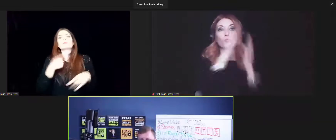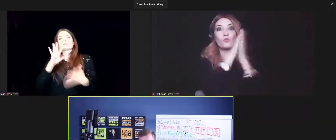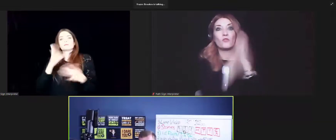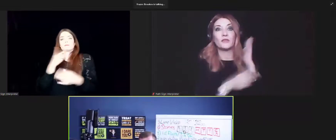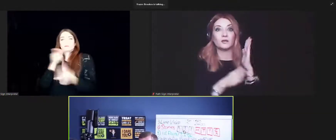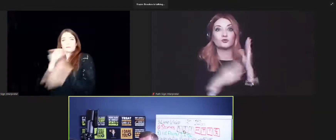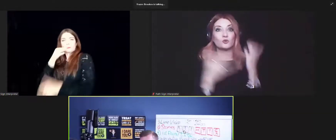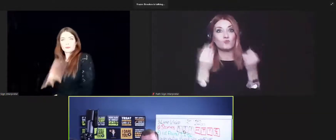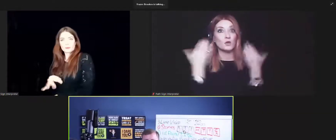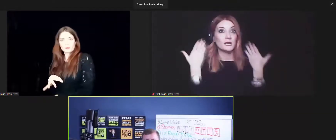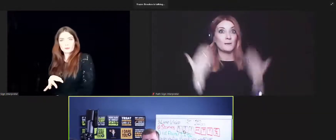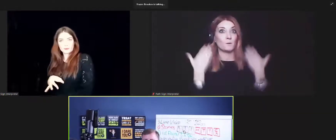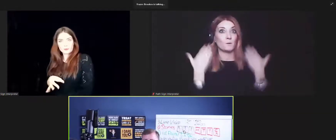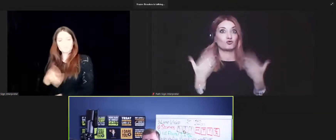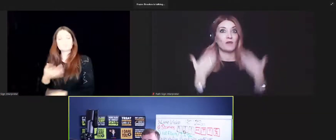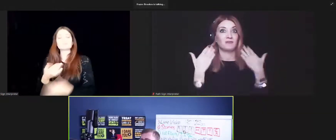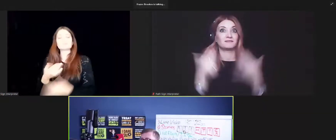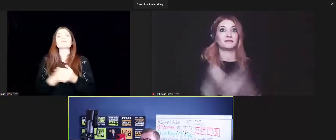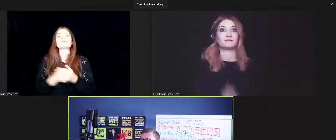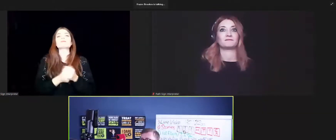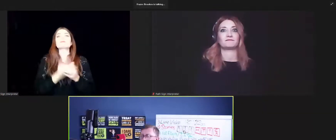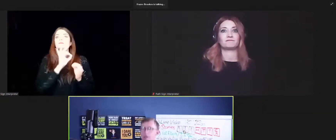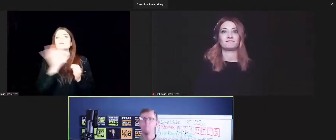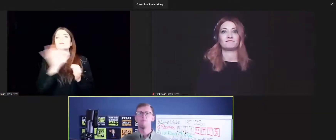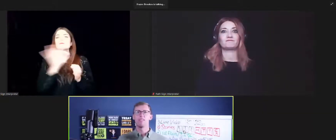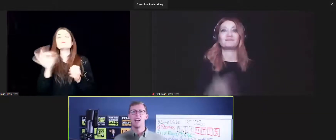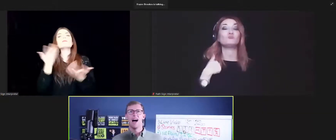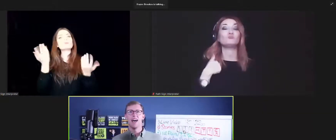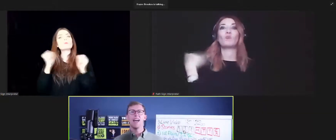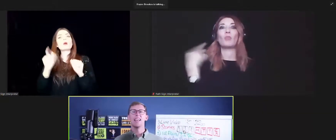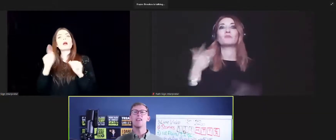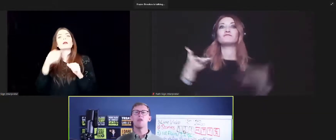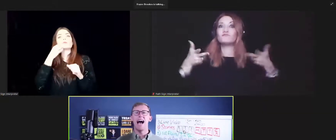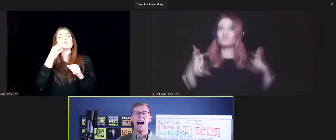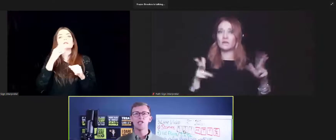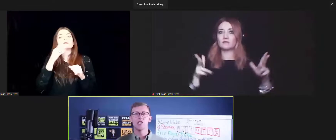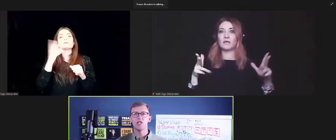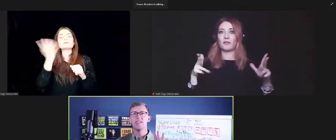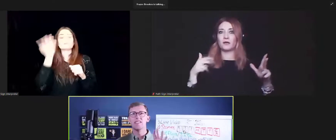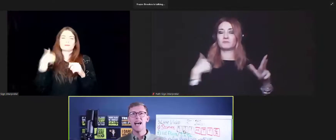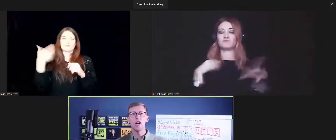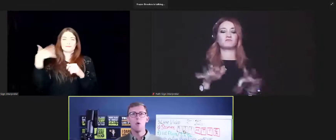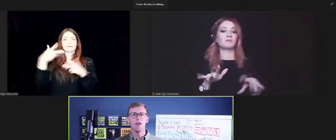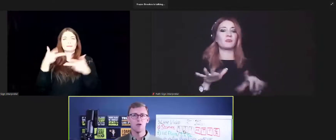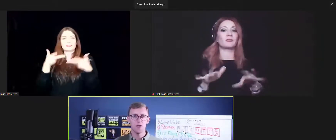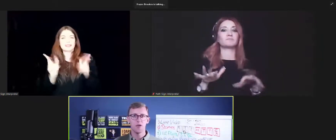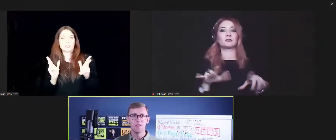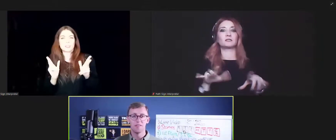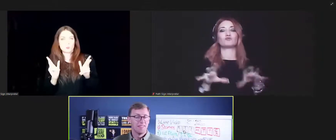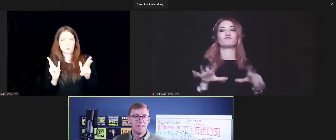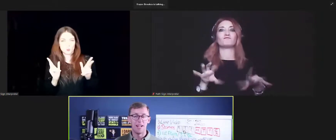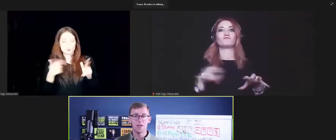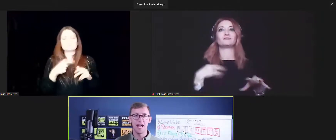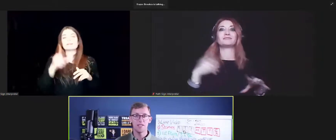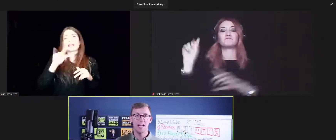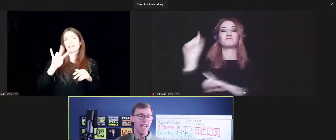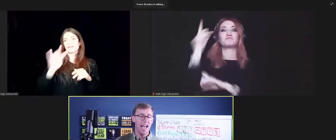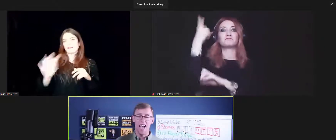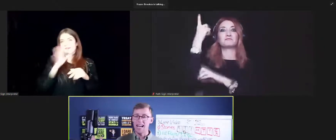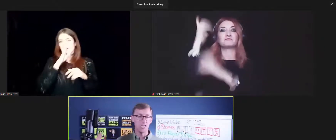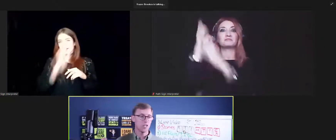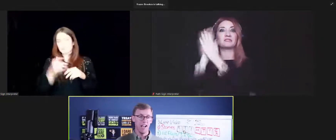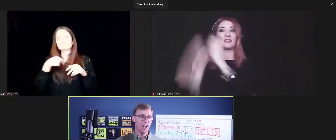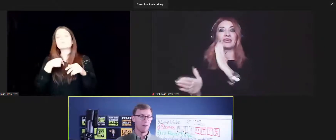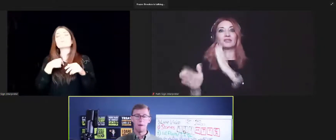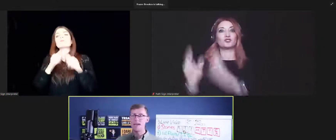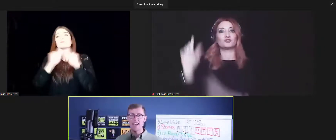was sat at the desk. I went live and I literally asked 10 questions. I just asked, hey